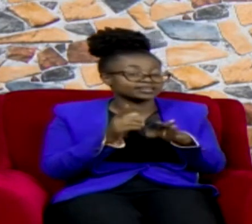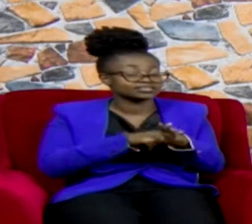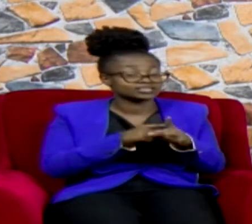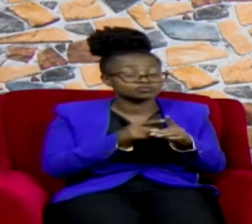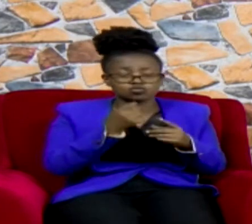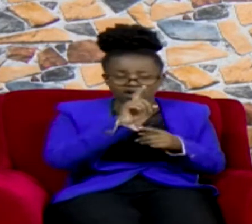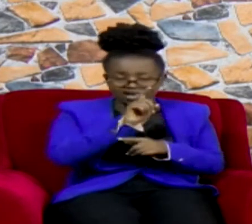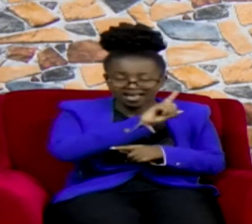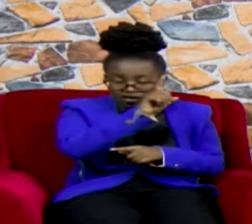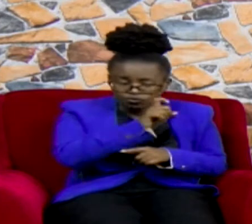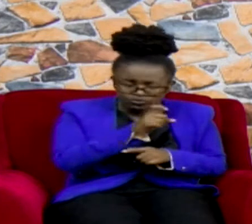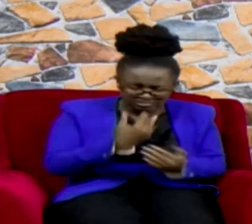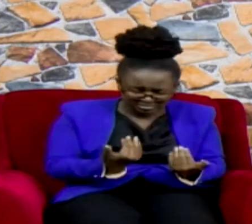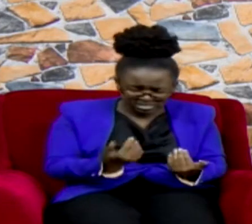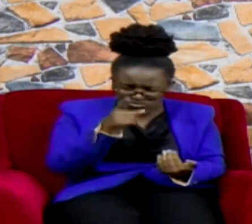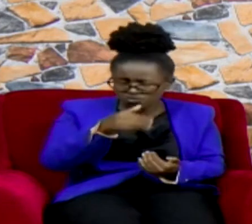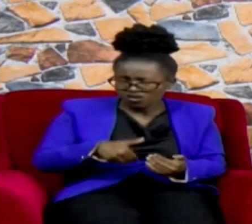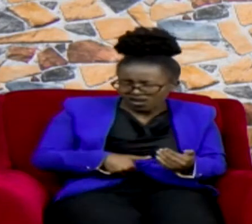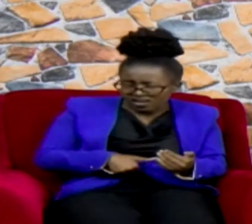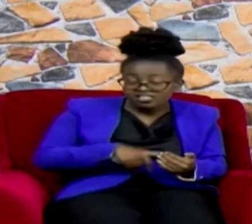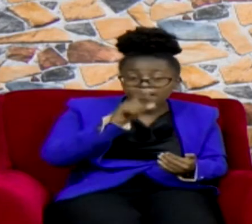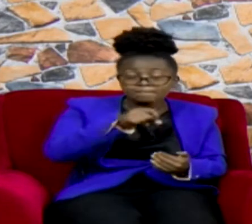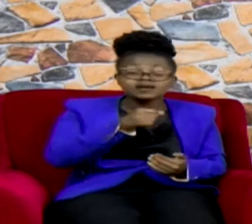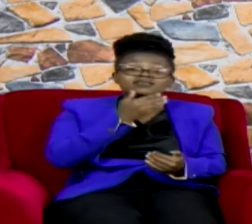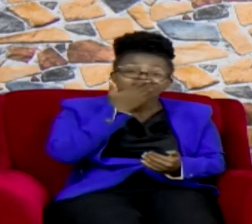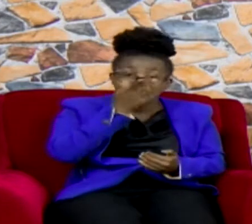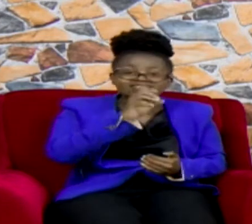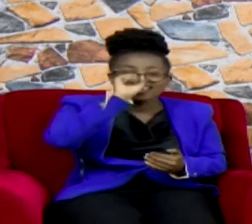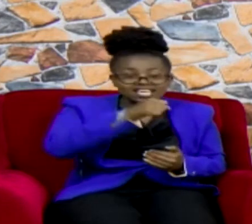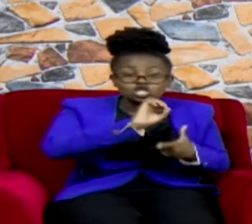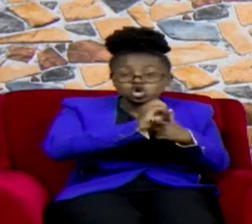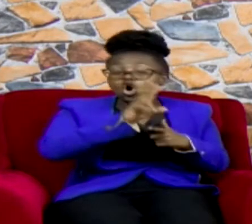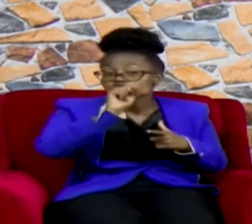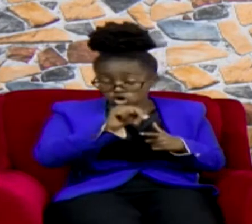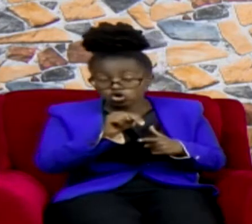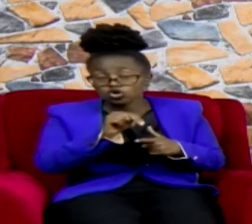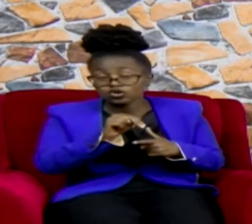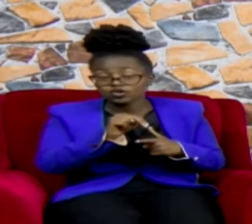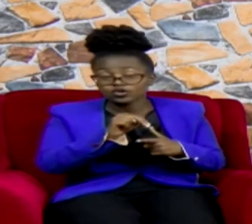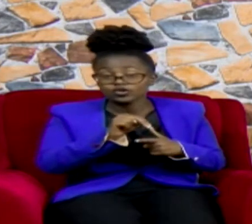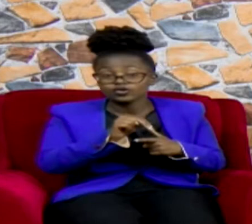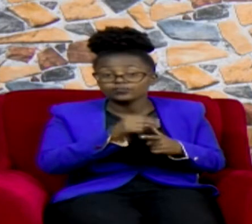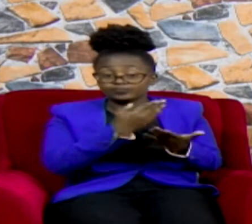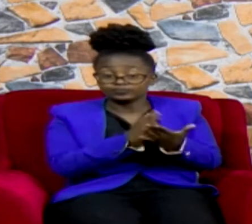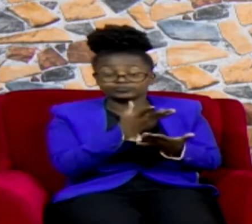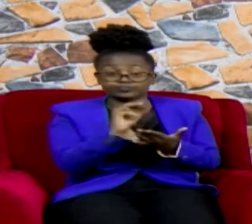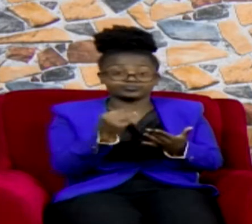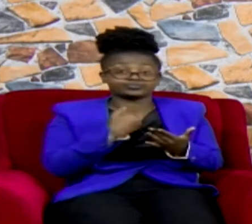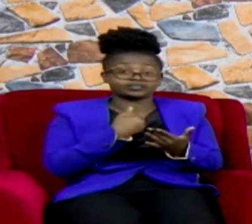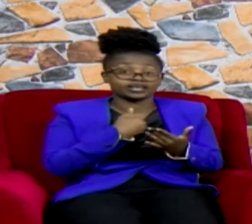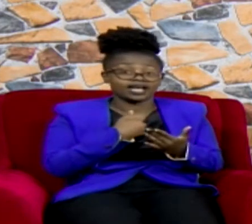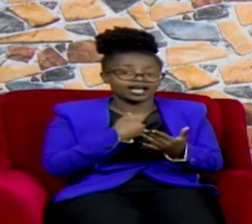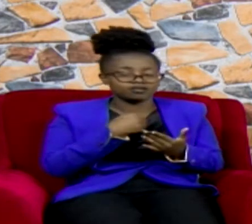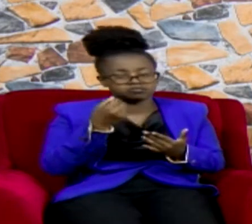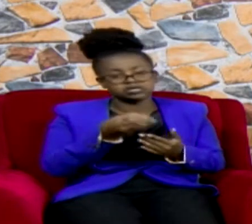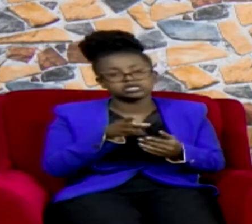a child, are you hungry? Mm-hmm. They have to respond yes or no. Or no, yes. And some of them have an issue of